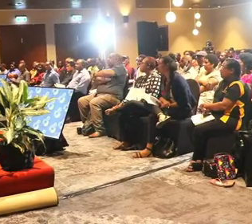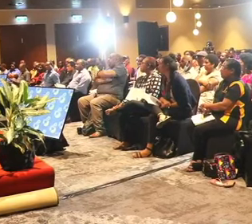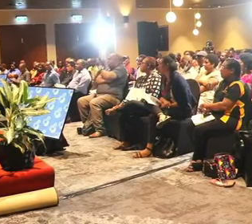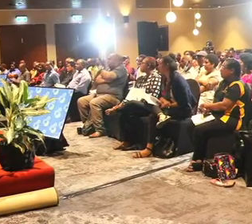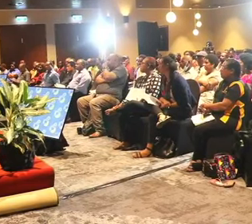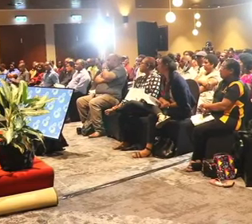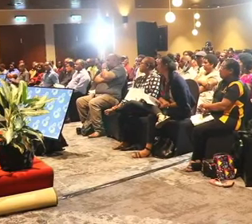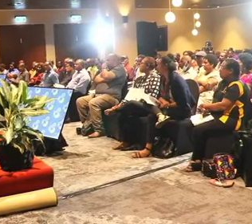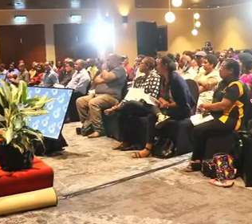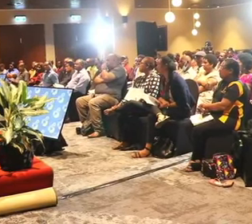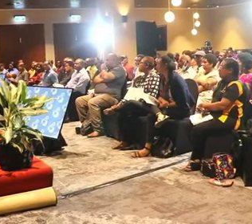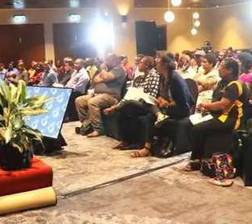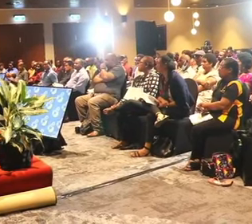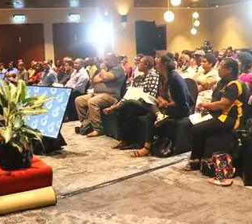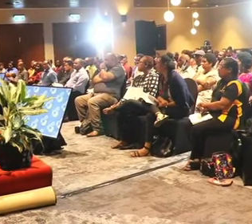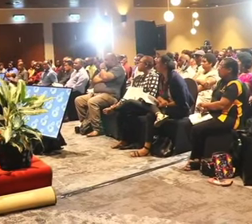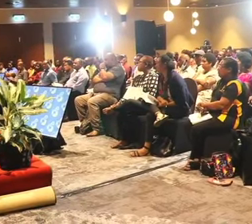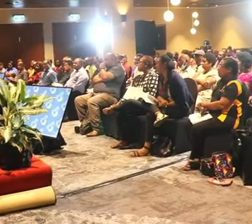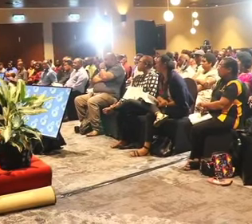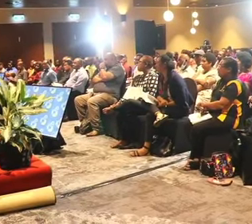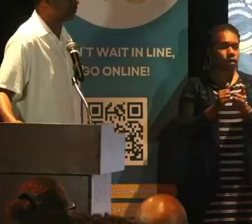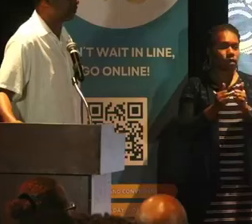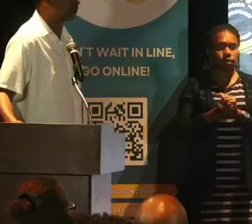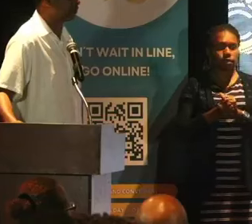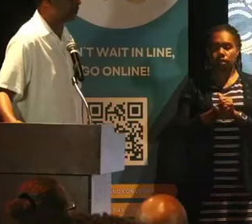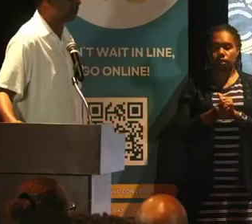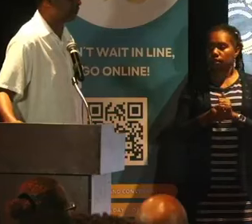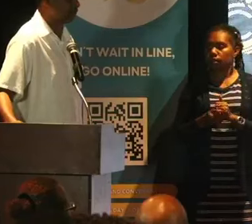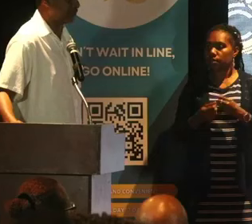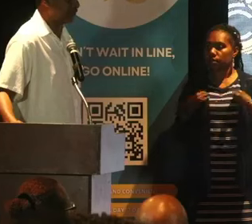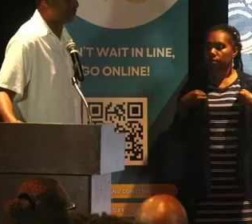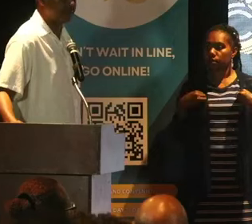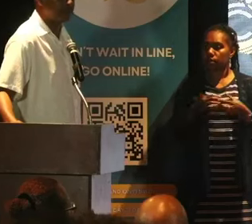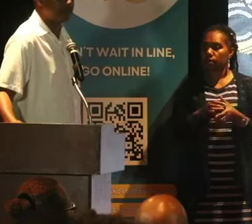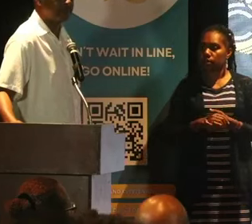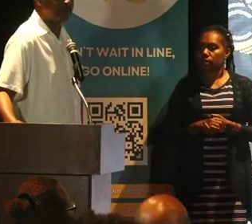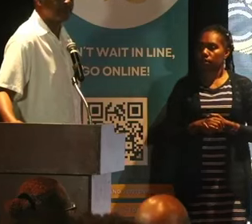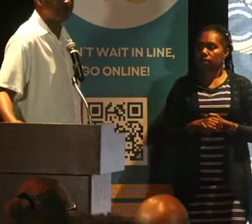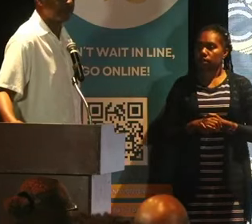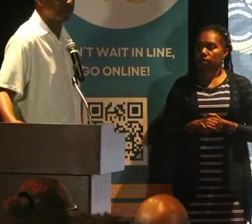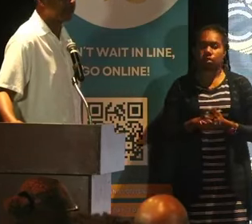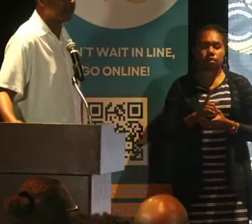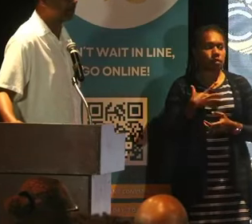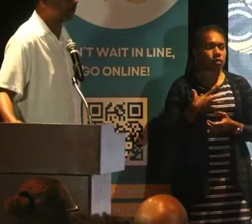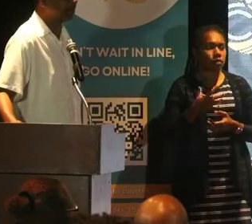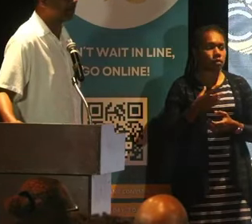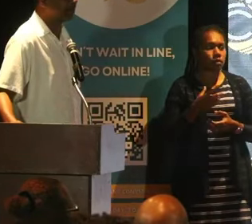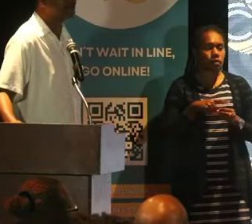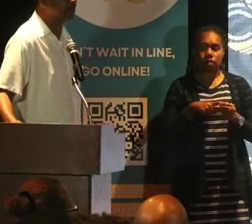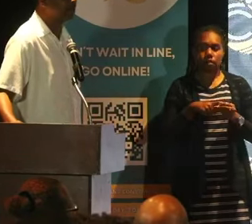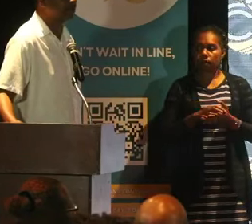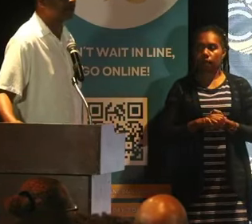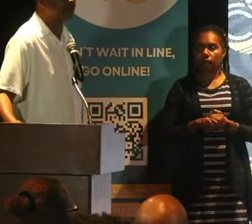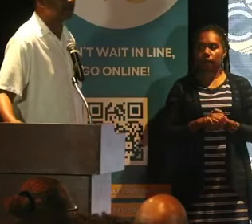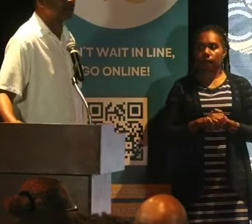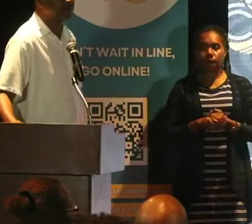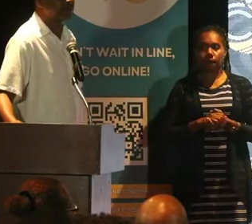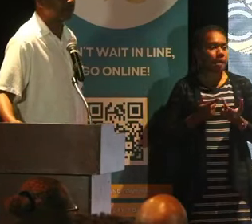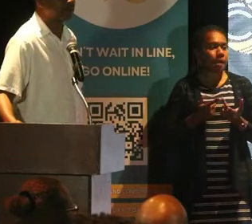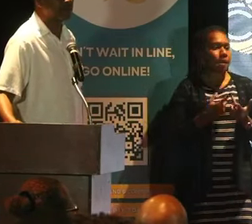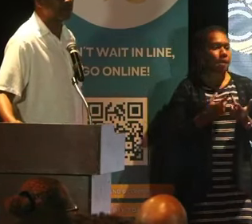So I'll allow for one extra. So we'll take one, our good gentleman at the back, and one from the other side, and we should be done